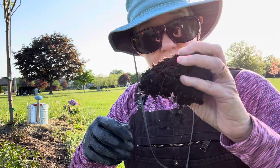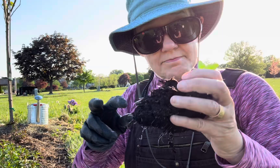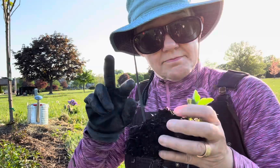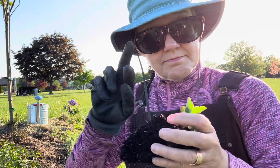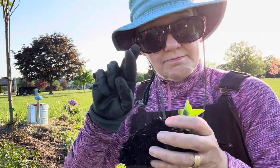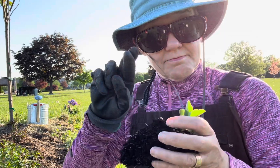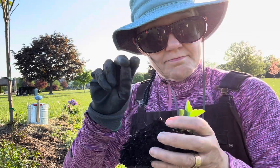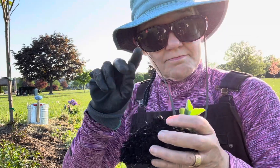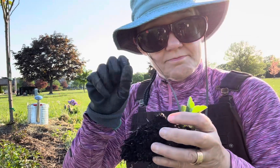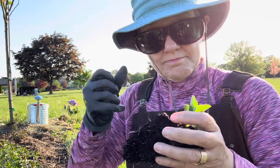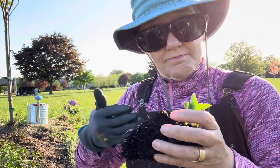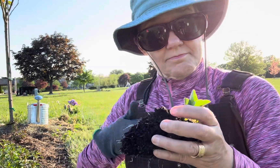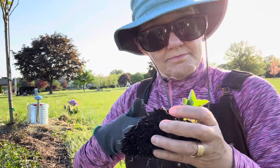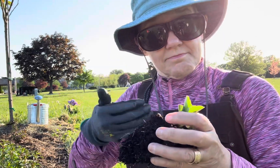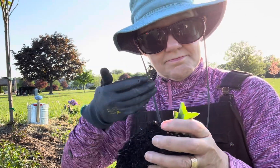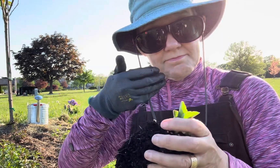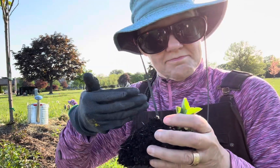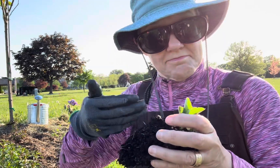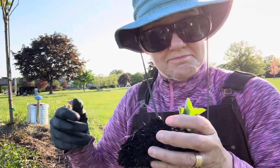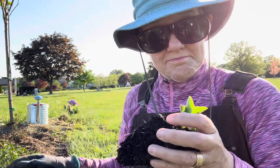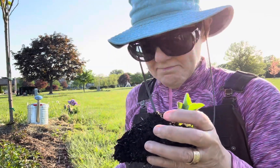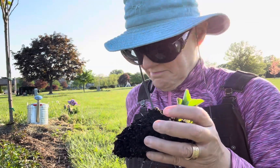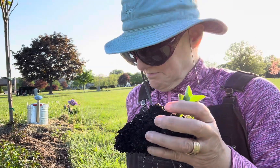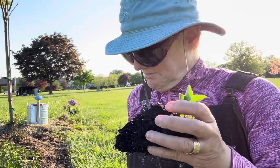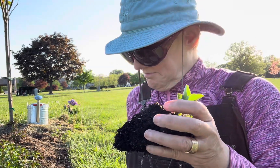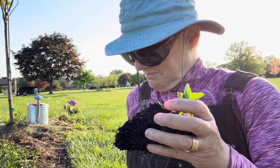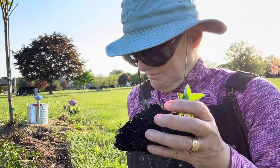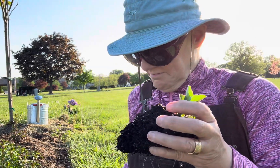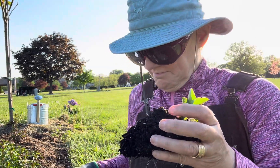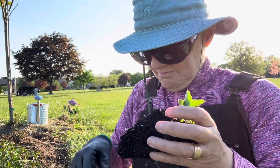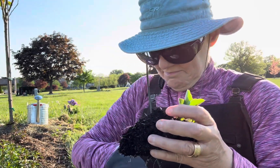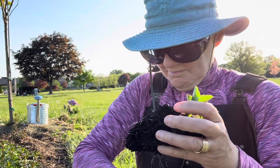Looks pretty good. Yeah, it has quite a few roots.